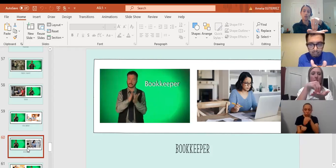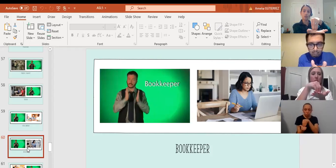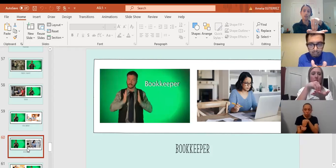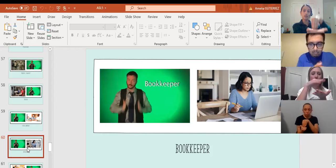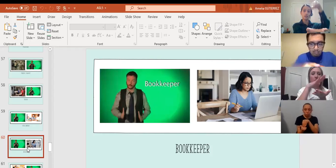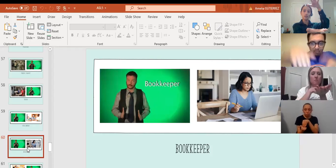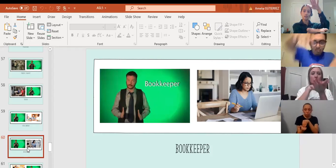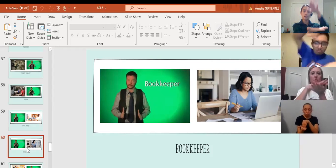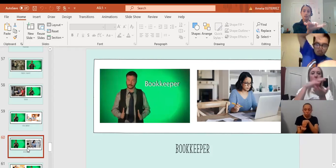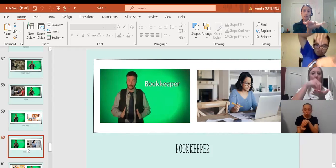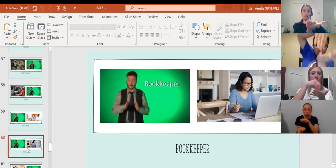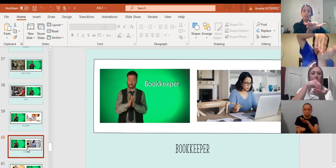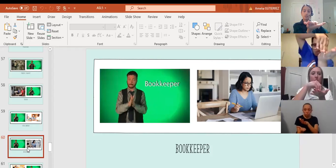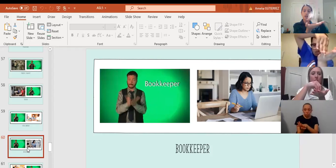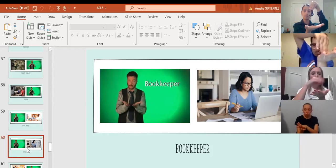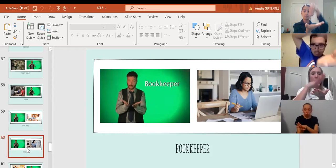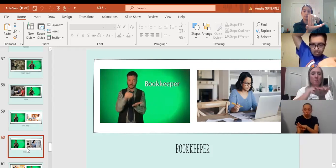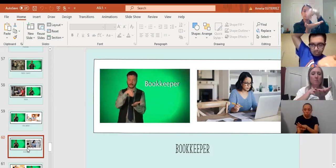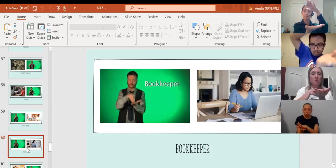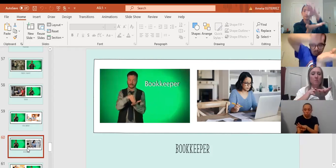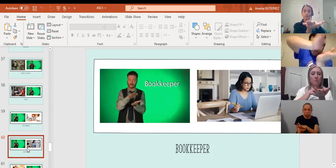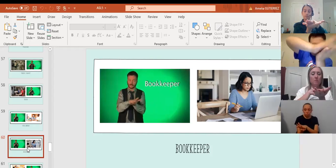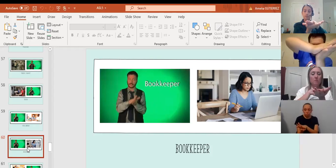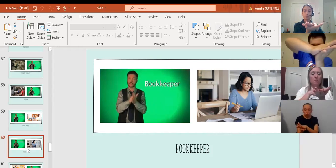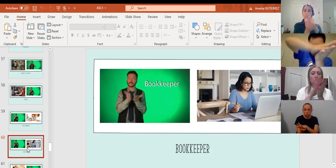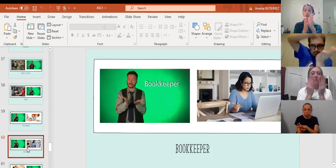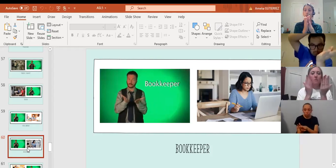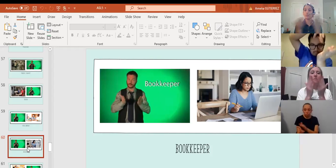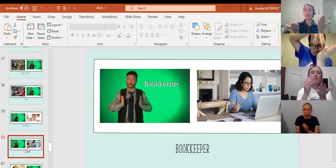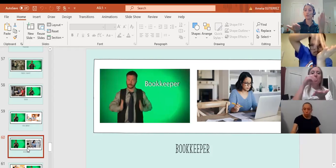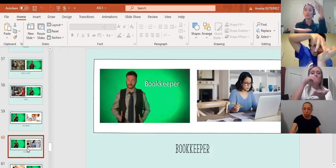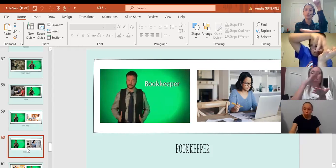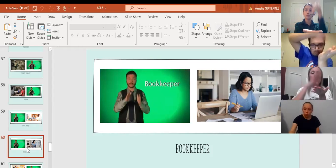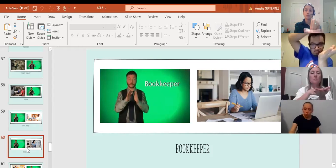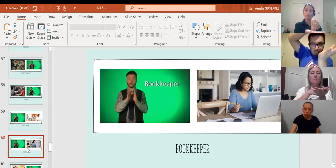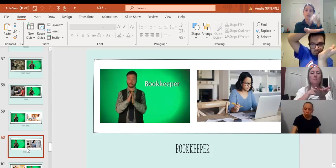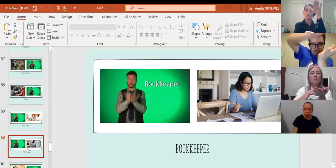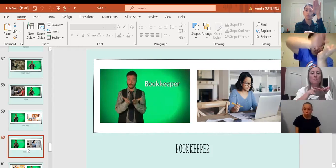touches your other hand and then lays flat. So book,